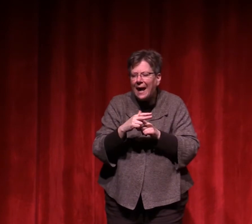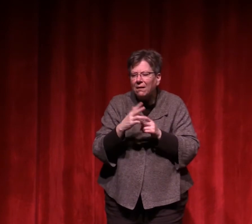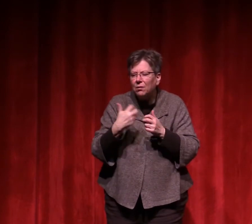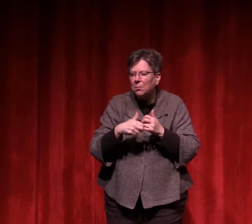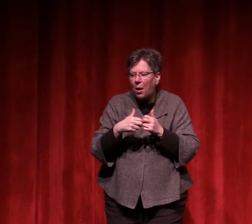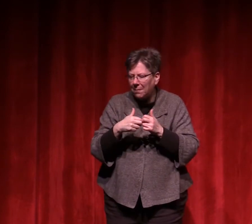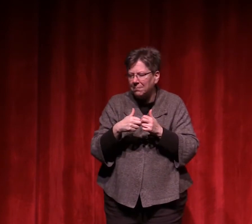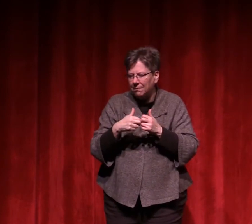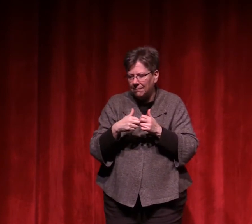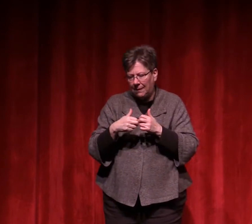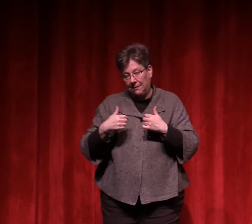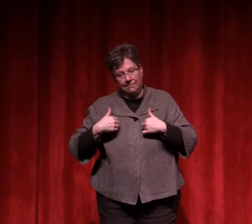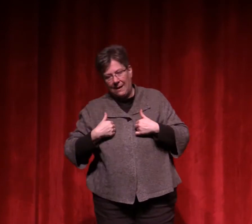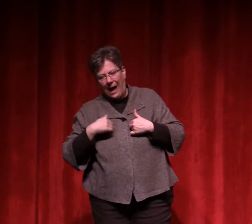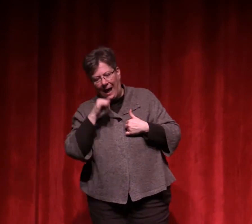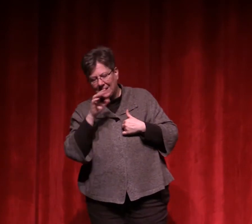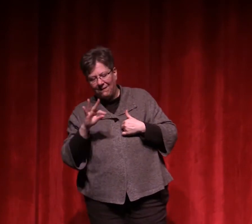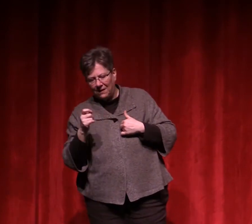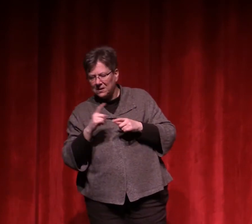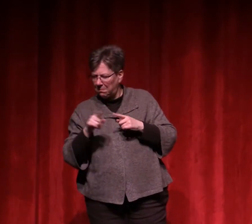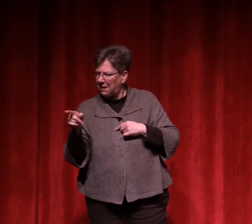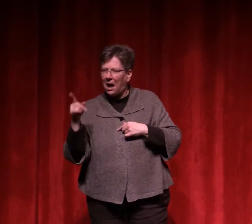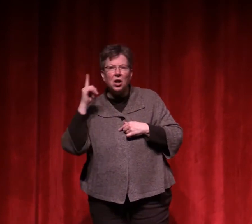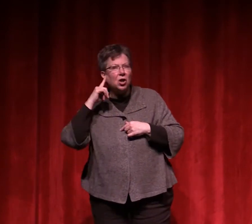didn't do the work.